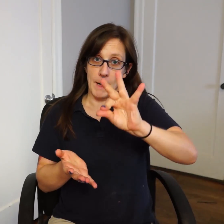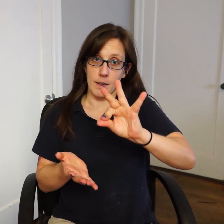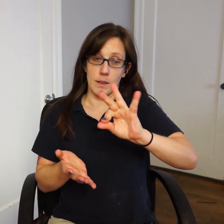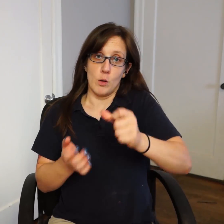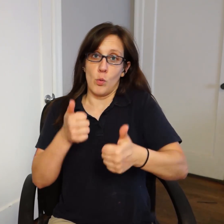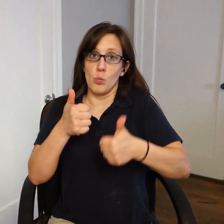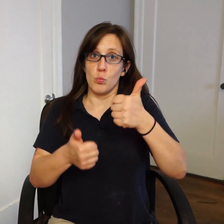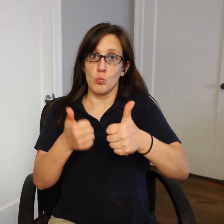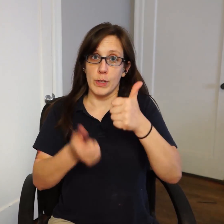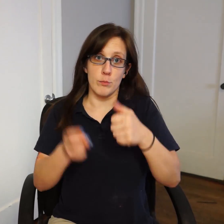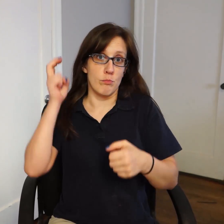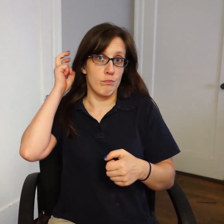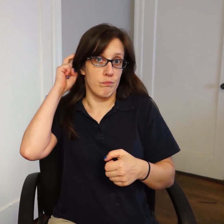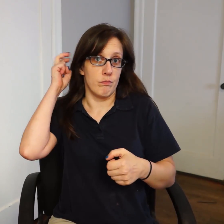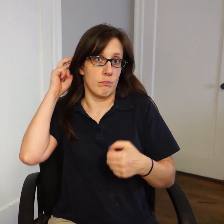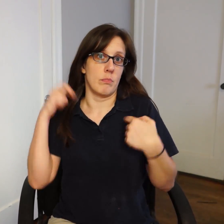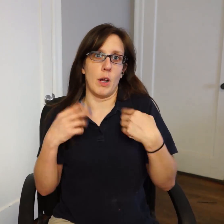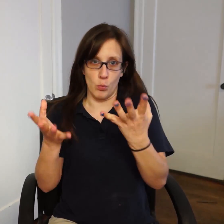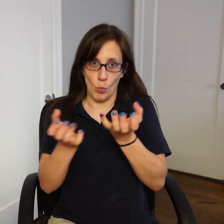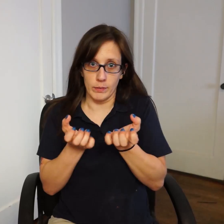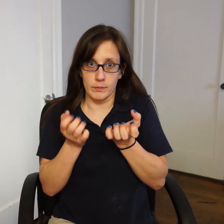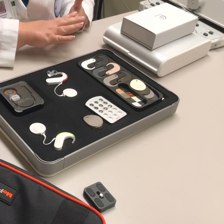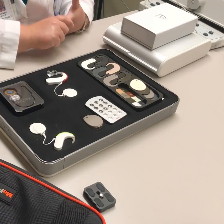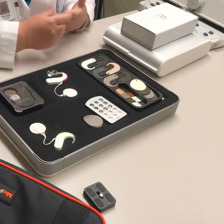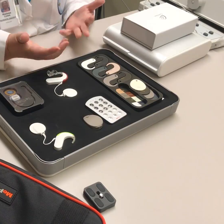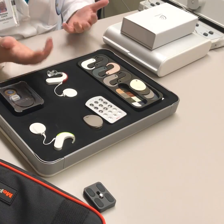out which cochlear implant I want to get.